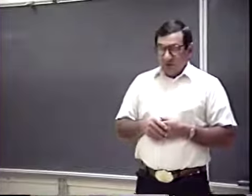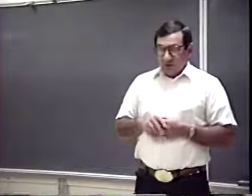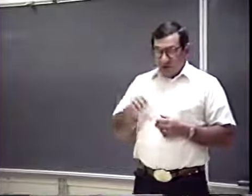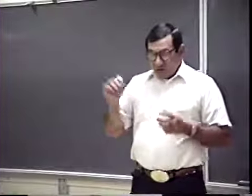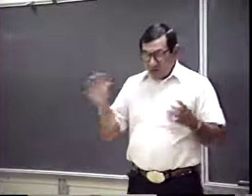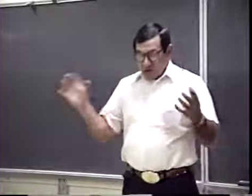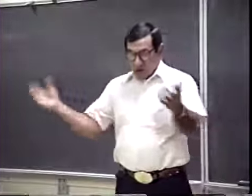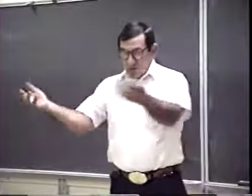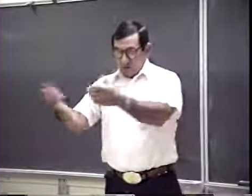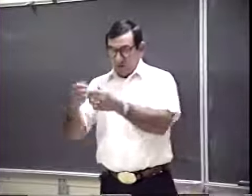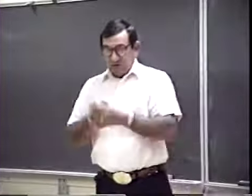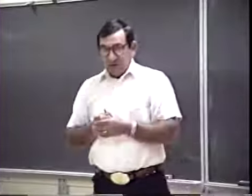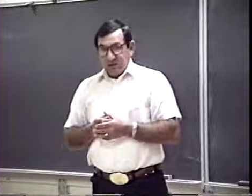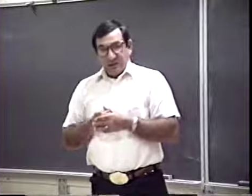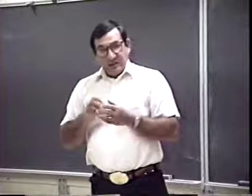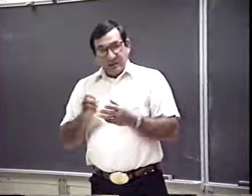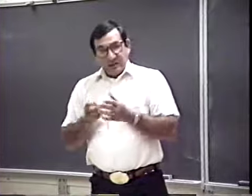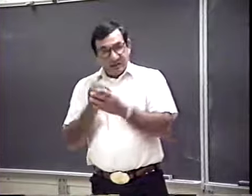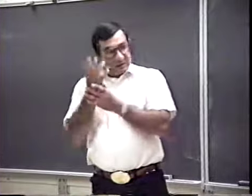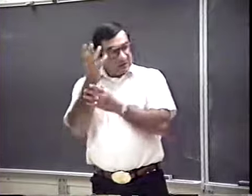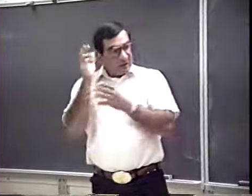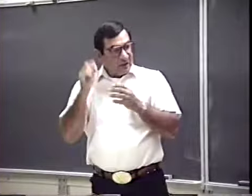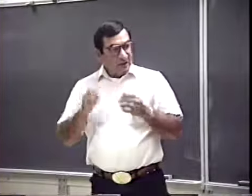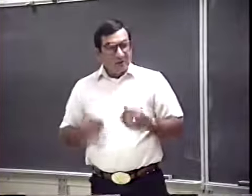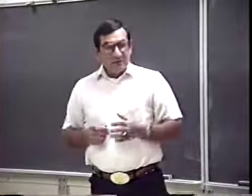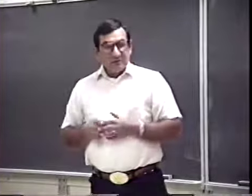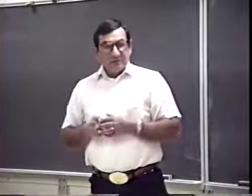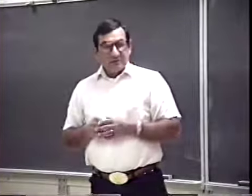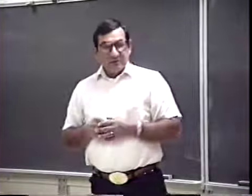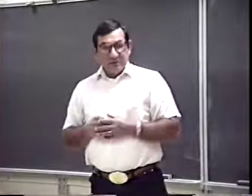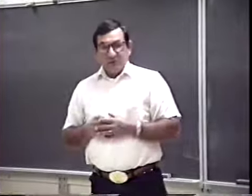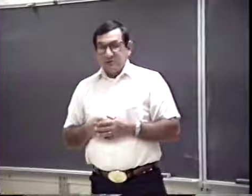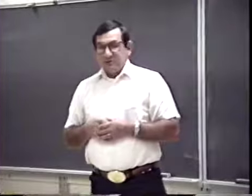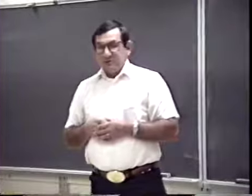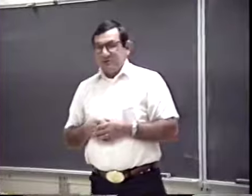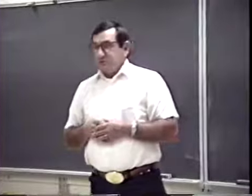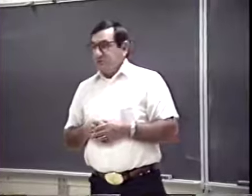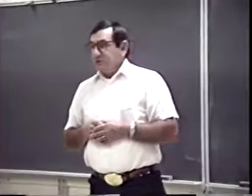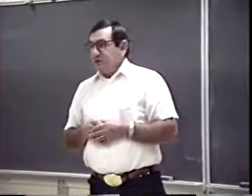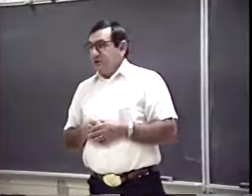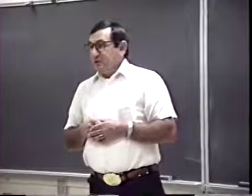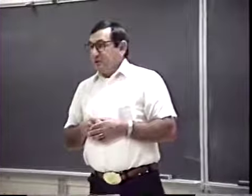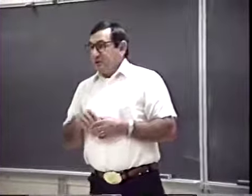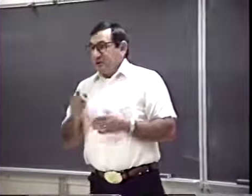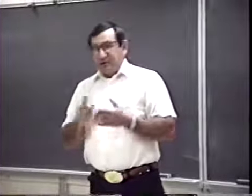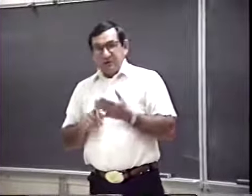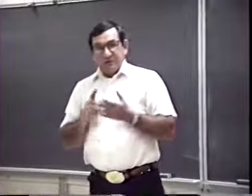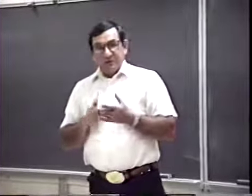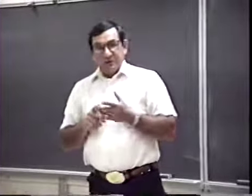All the people come out, and that's the way the people were saved from their hate and greed